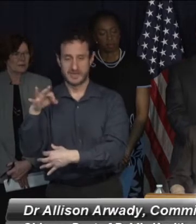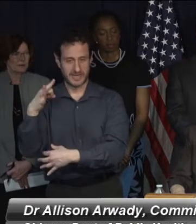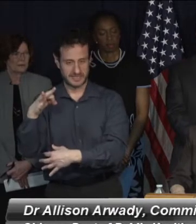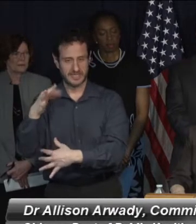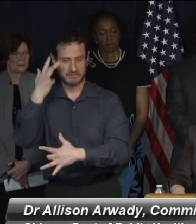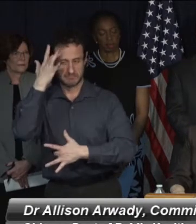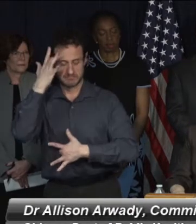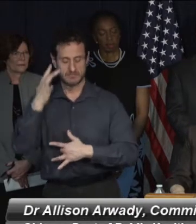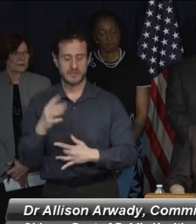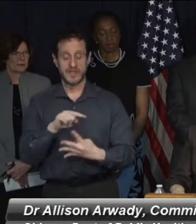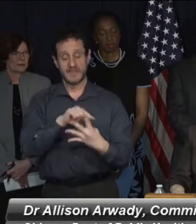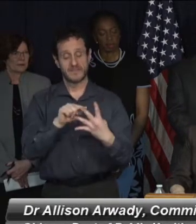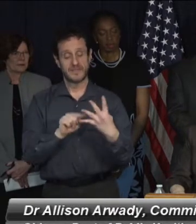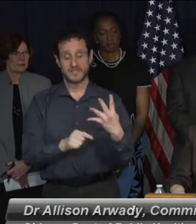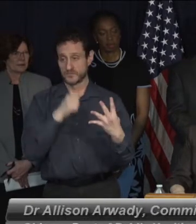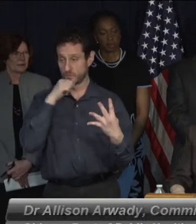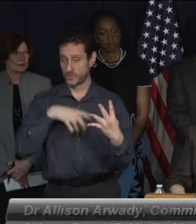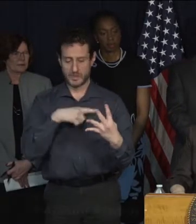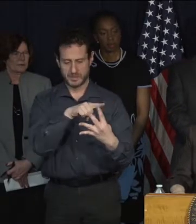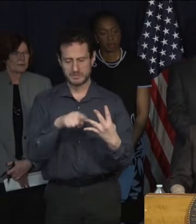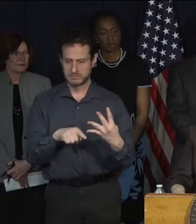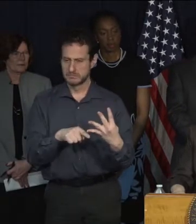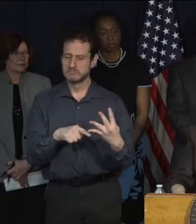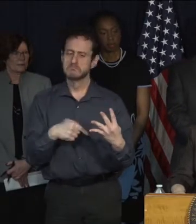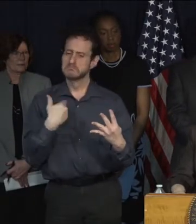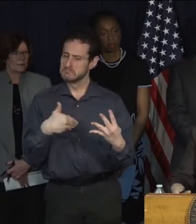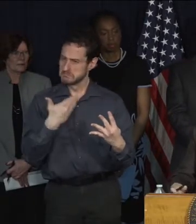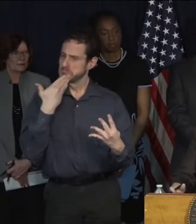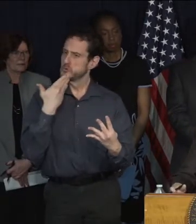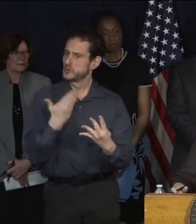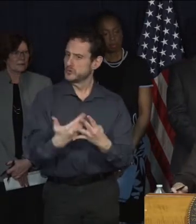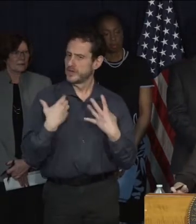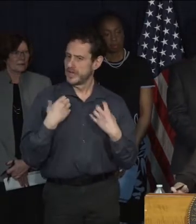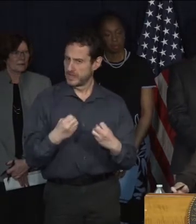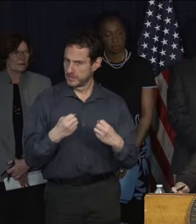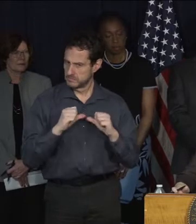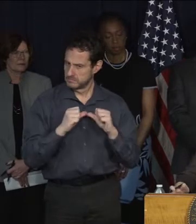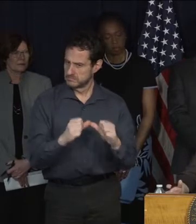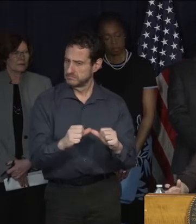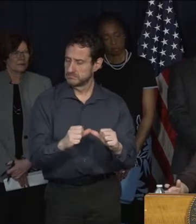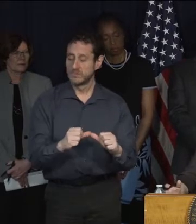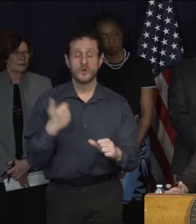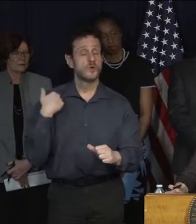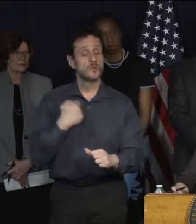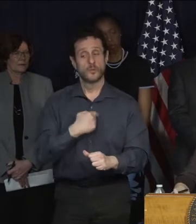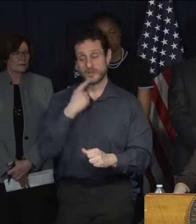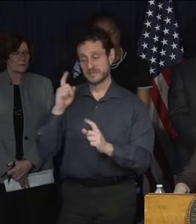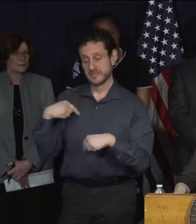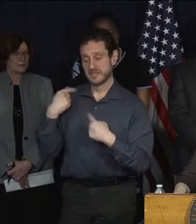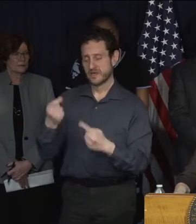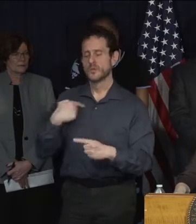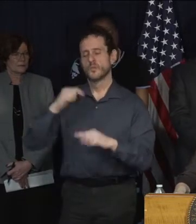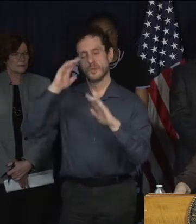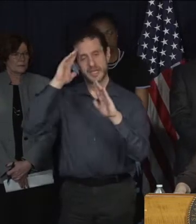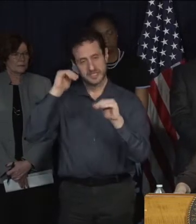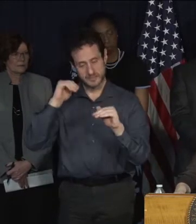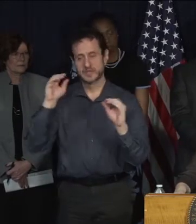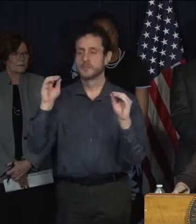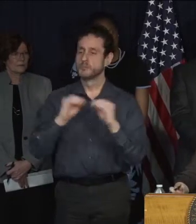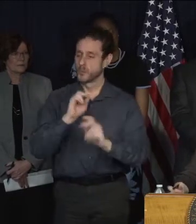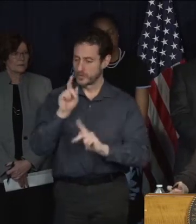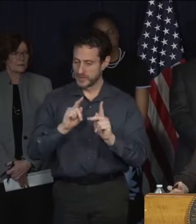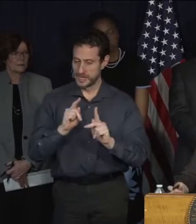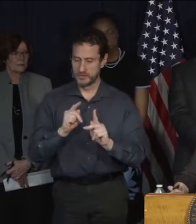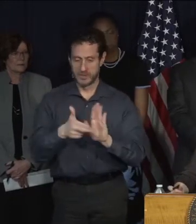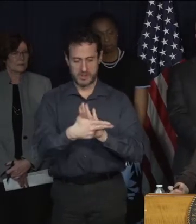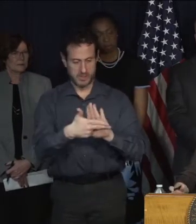new cases are currently in good condition. We've said all along that we anticipated more positive cases,